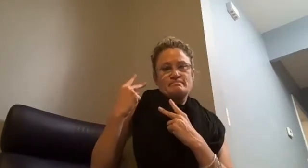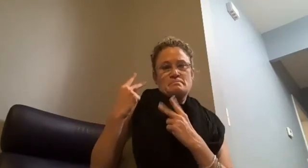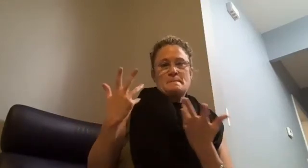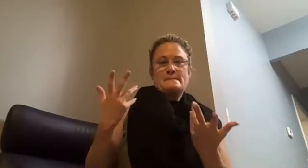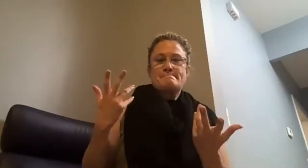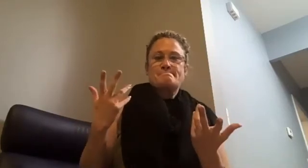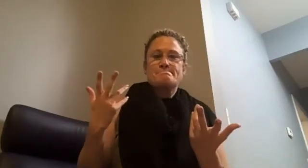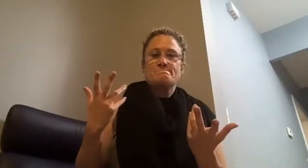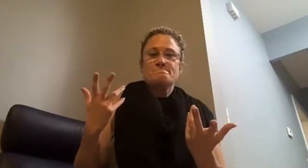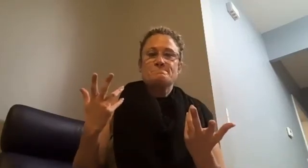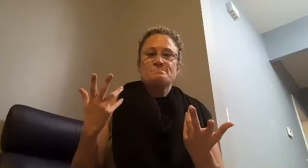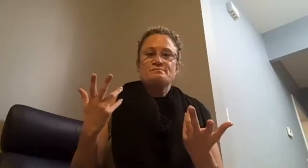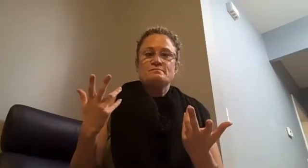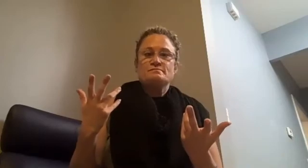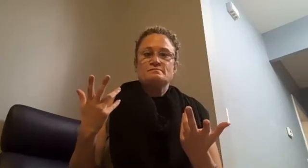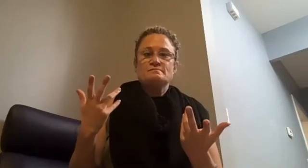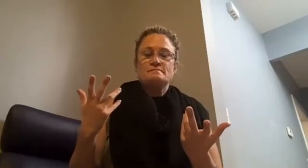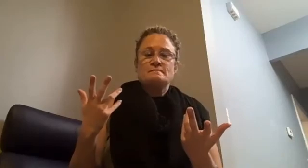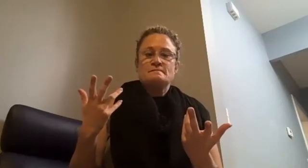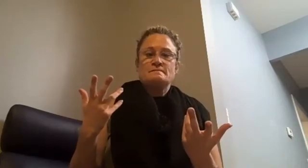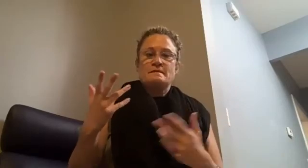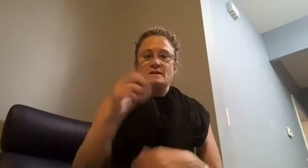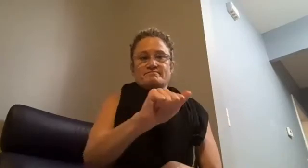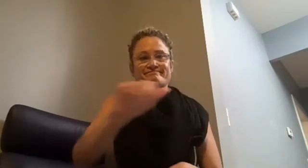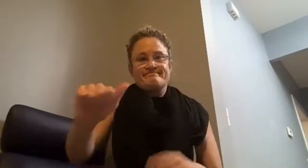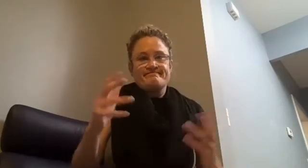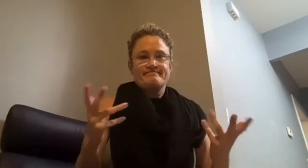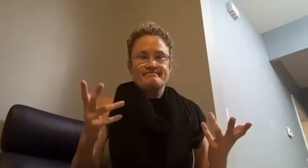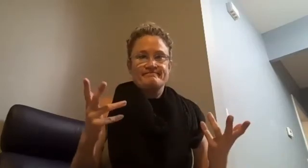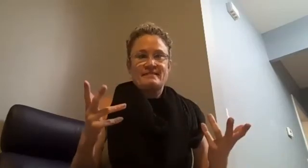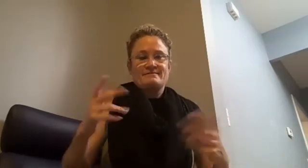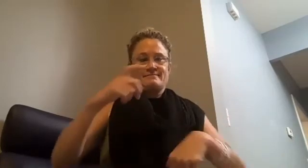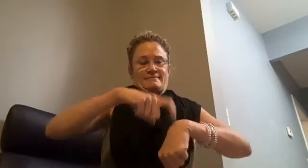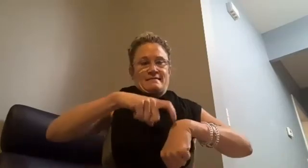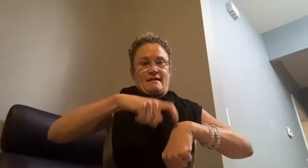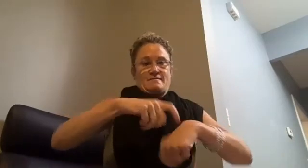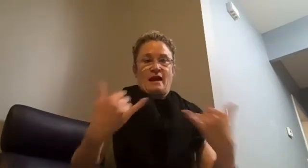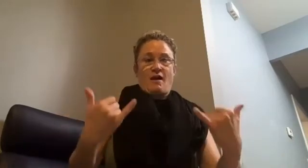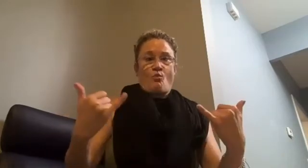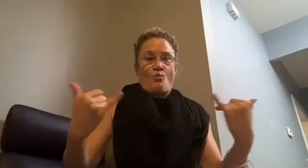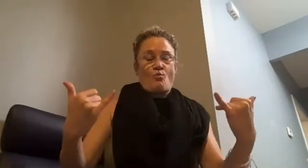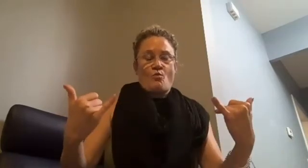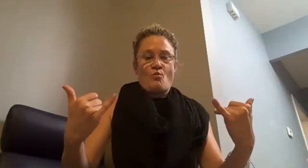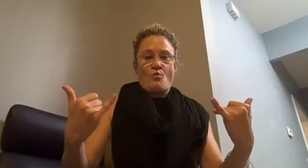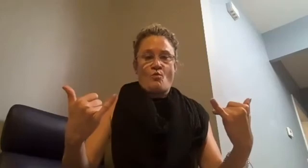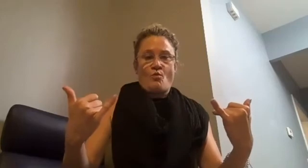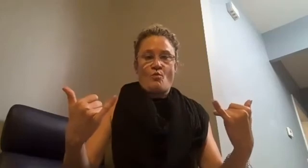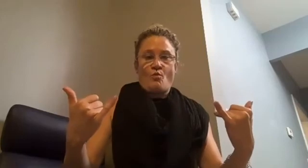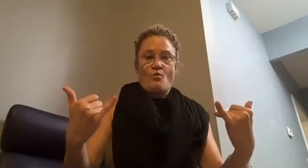love about what we've done as a fellowship in this time, like how we've like risen to the